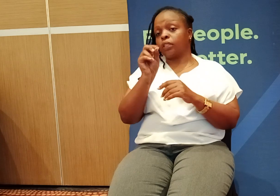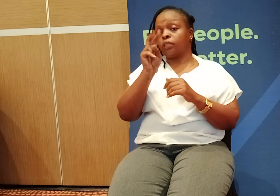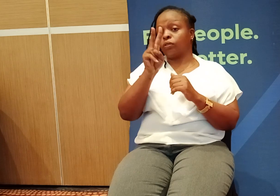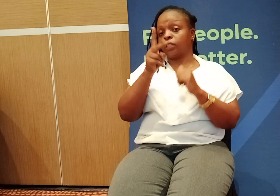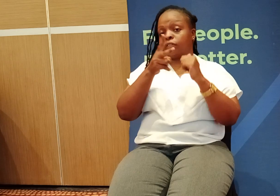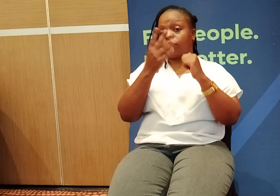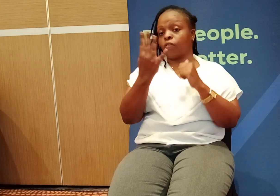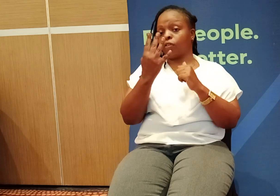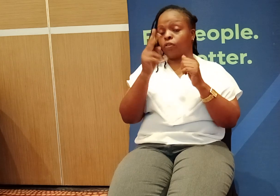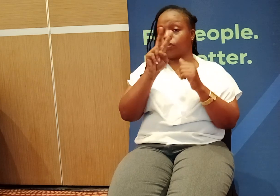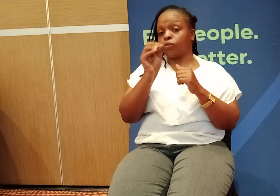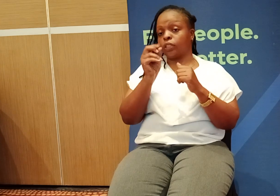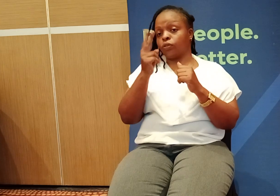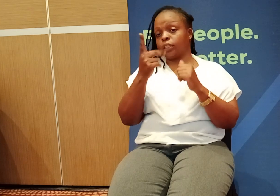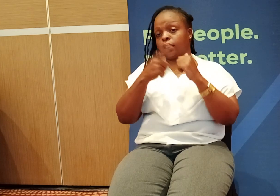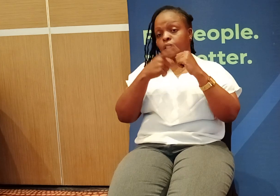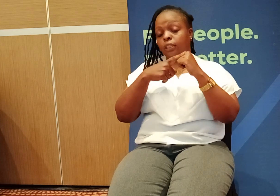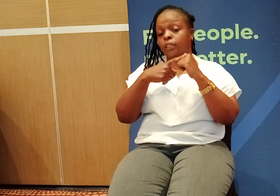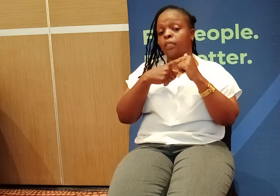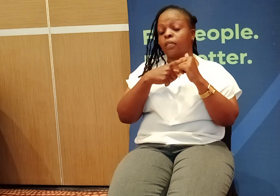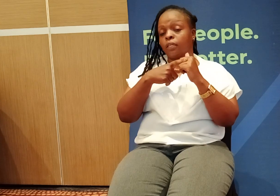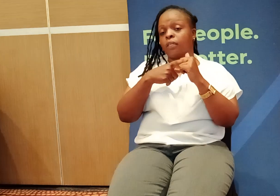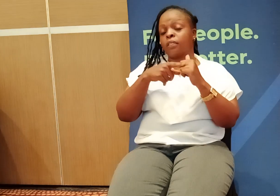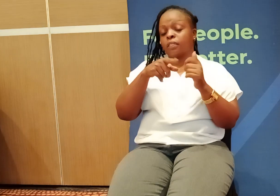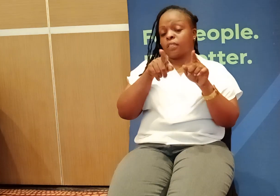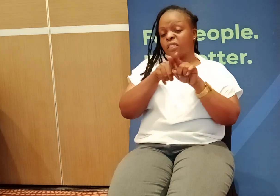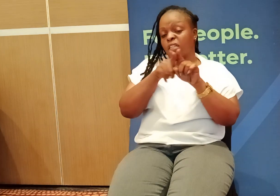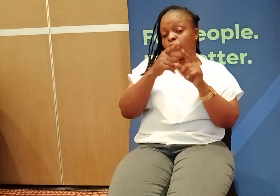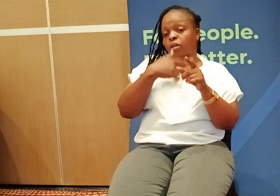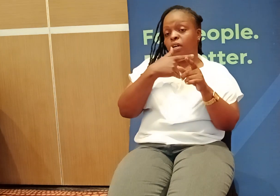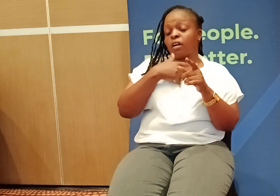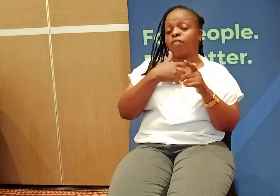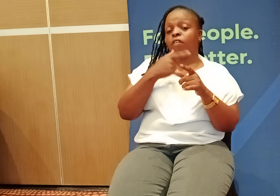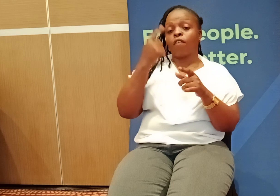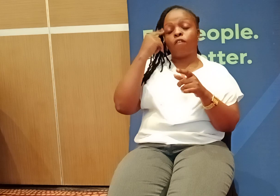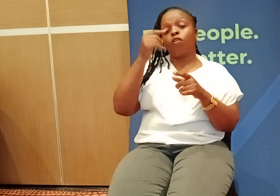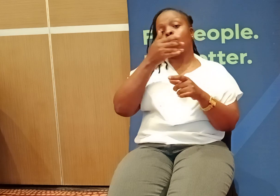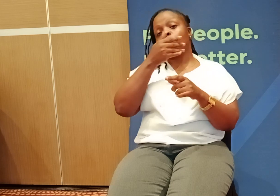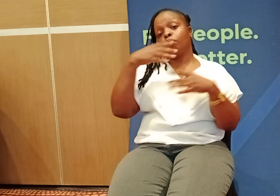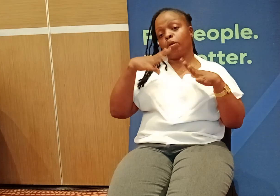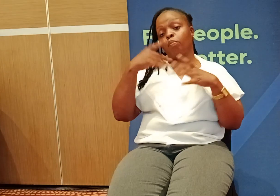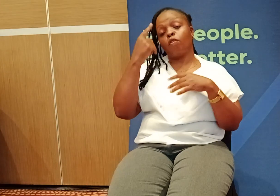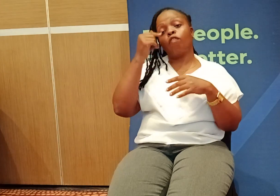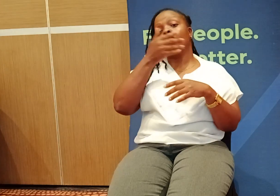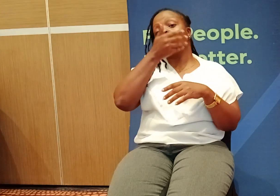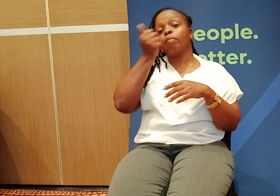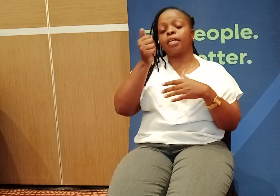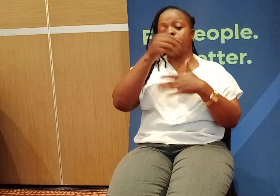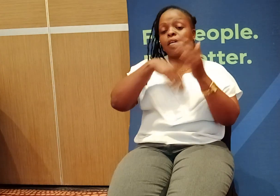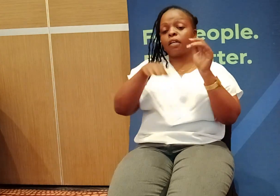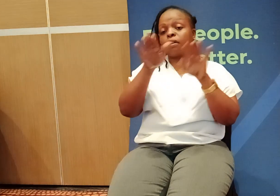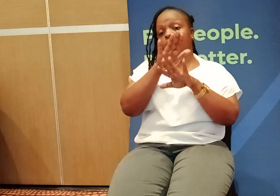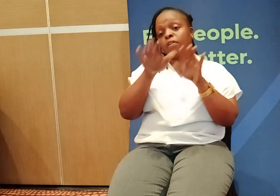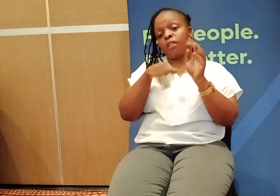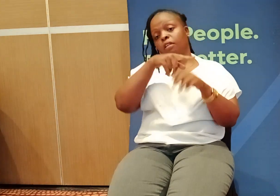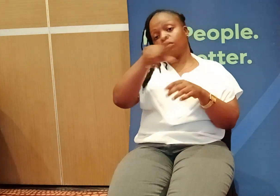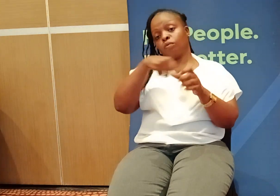2024-2026. Our purpose remains for people for better. In everything that we do, in